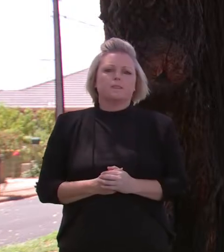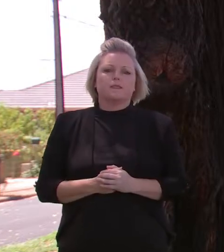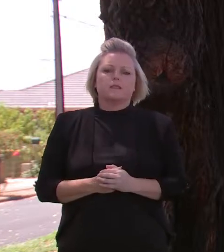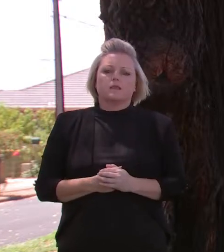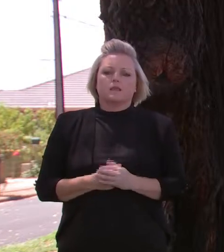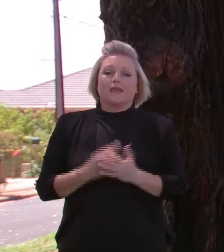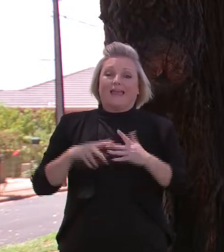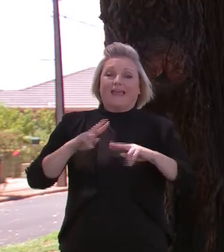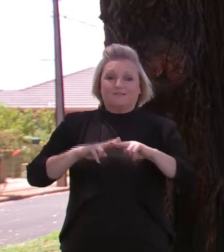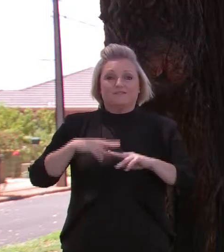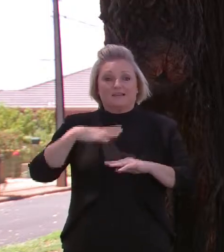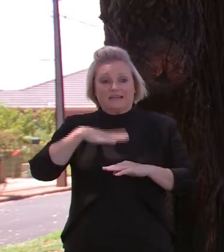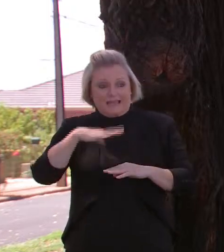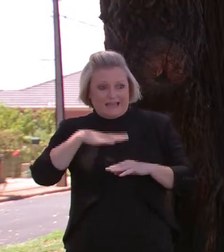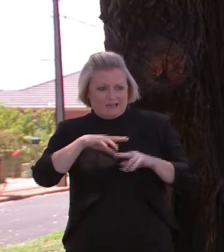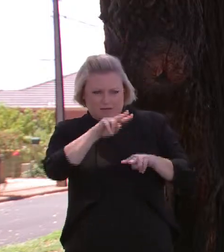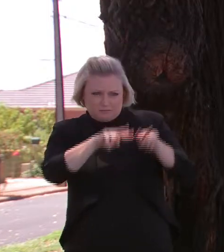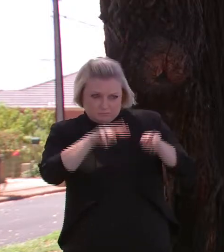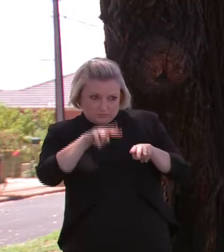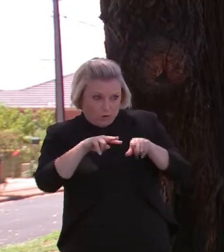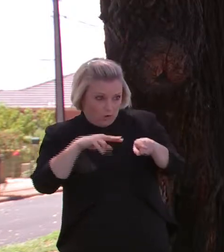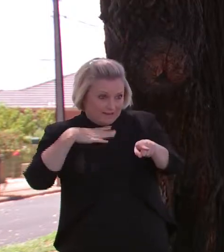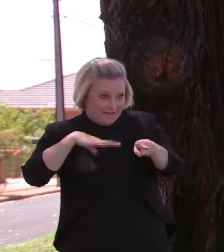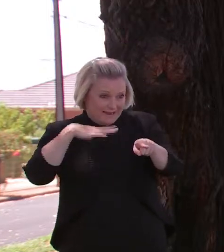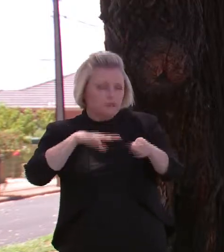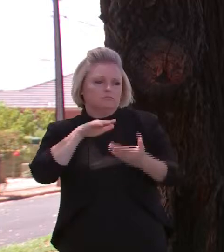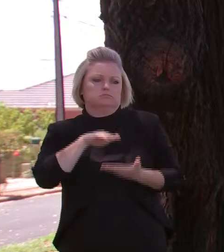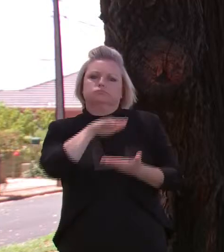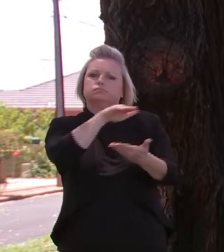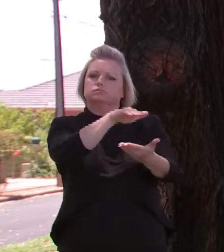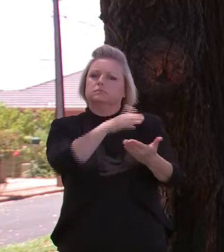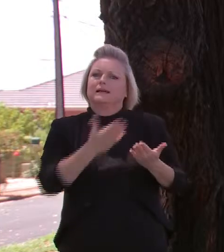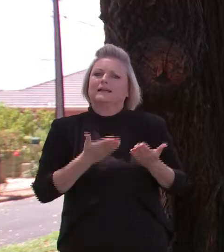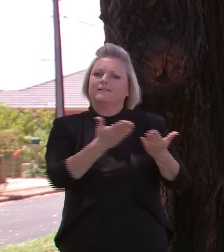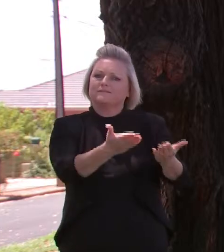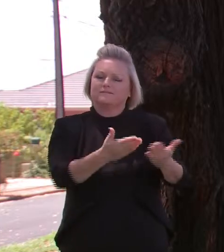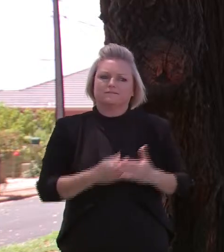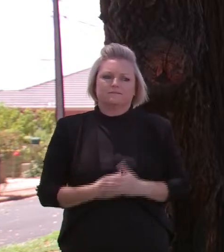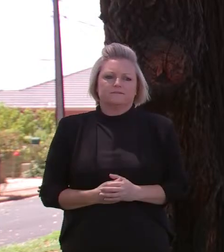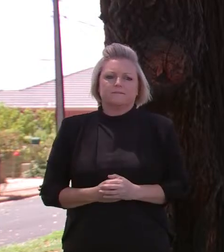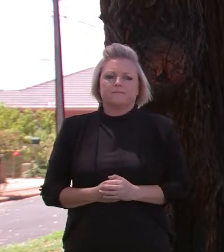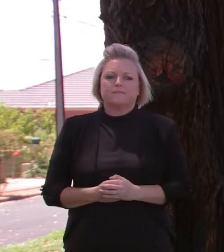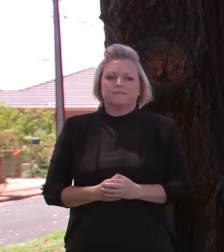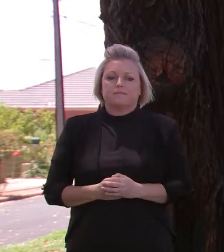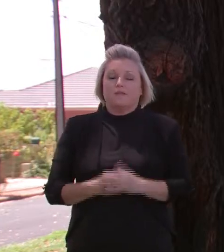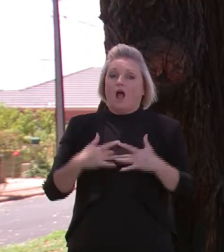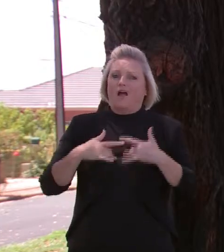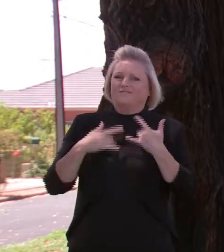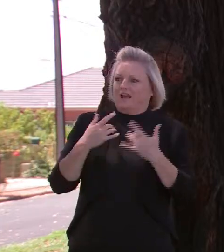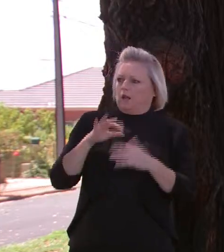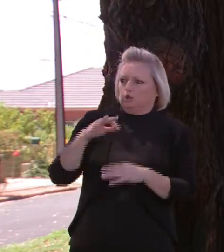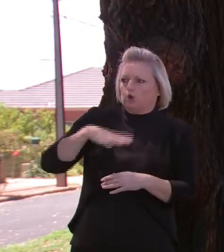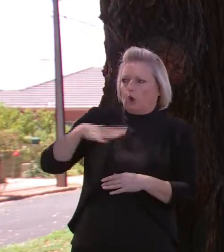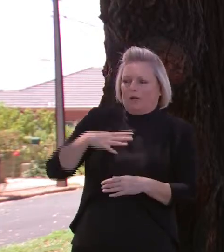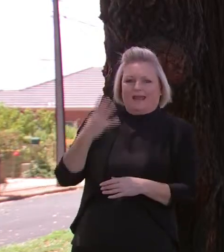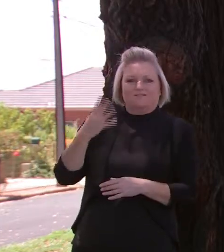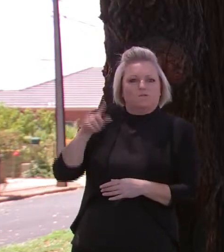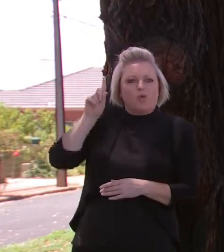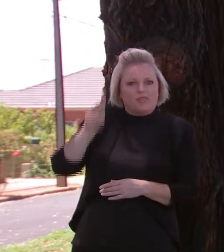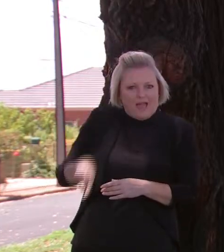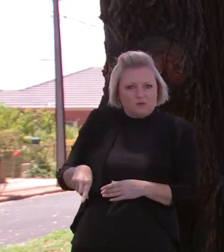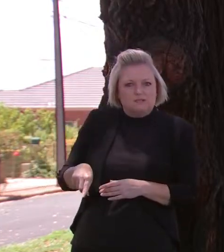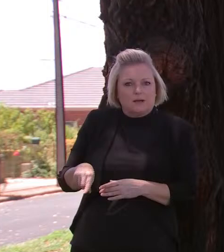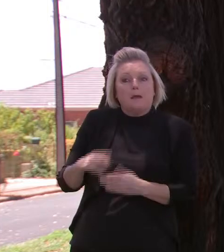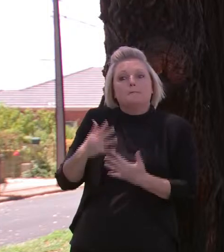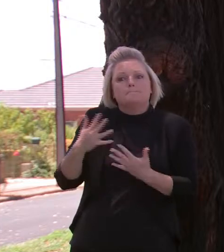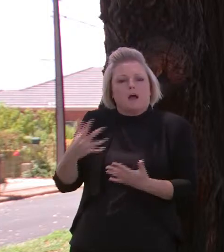where there is seen to be a high level of need. We have the capacity, because we have probably more than is absolutely necessary, certainly in terms of the